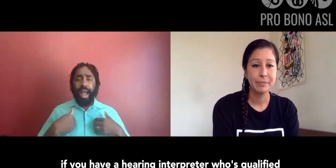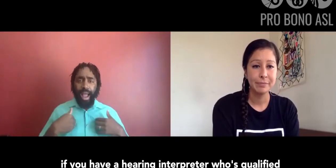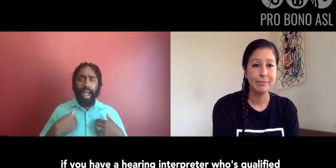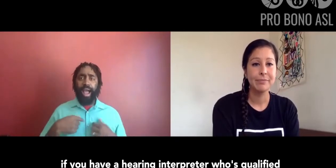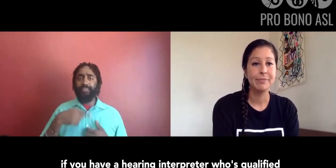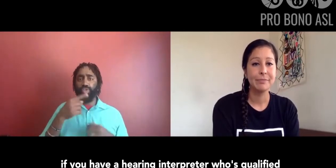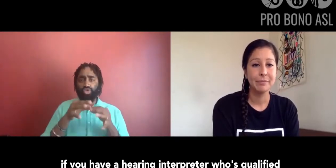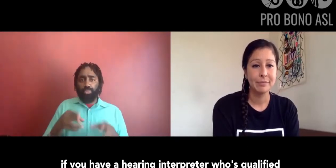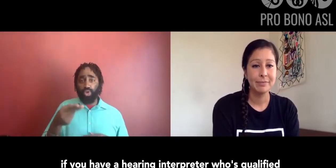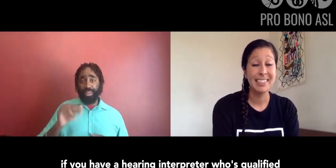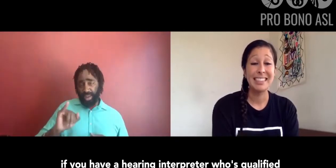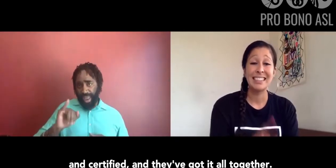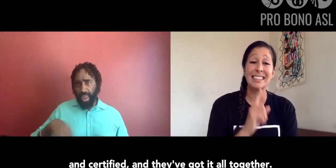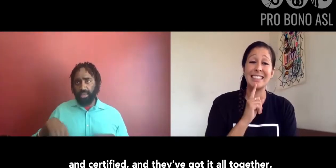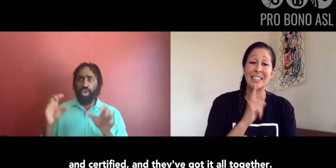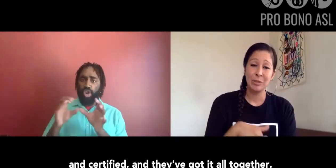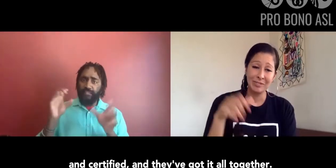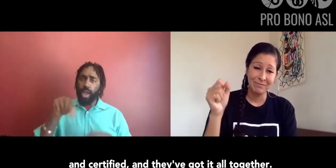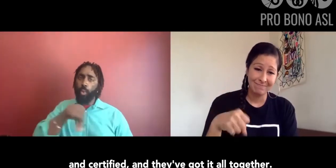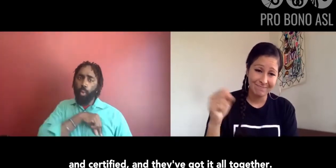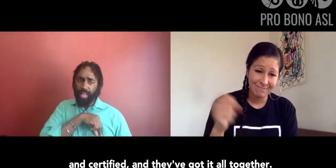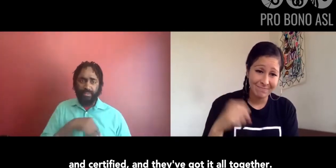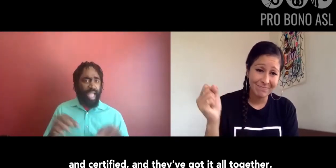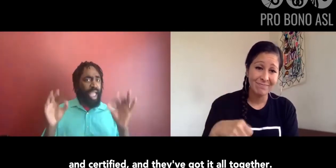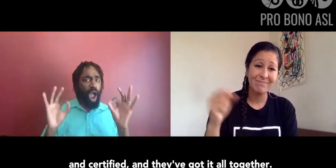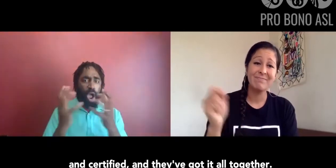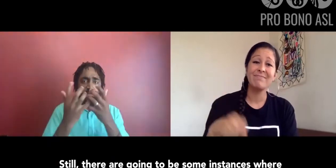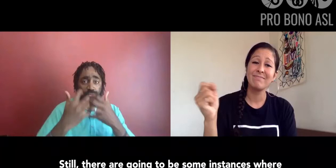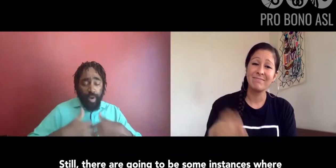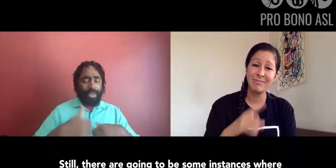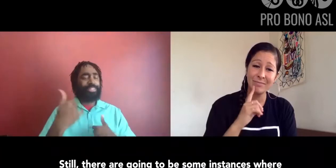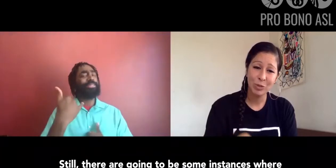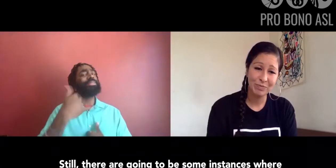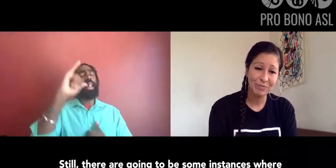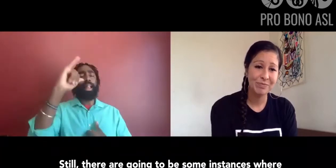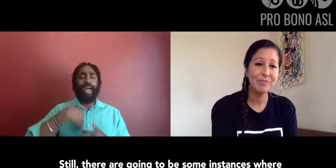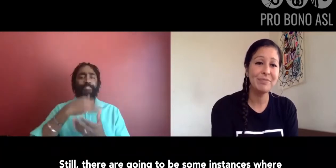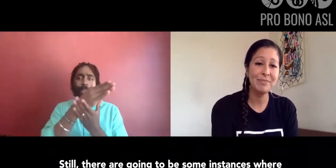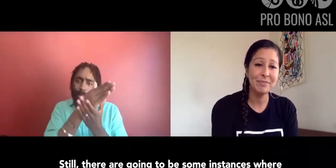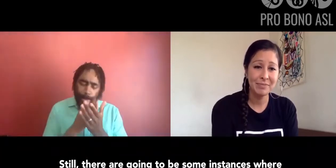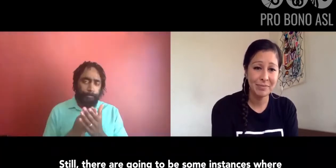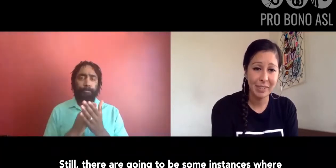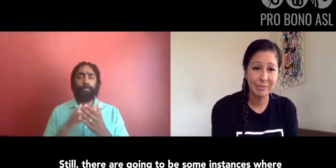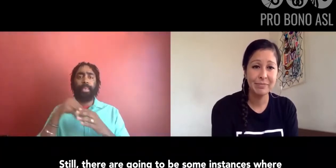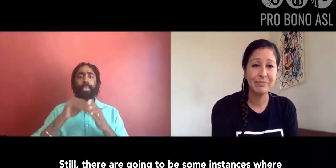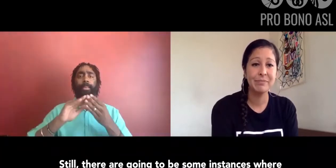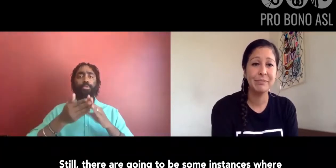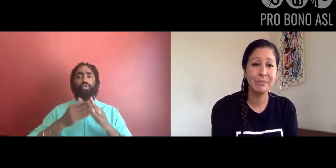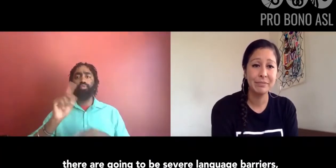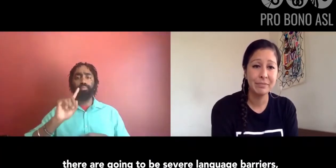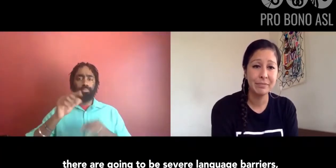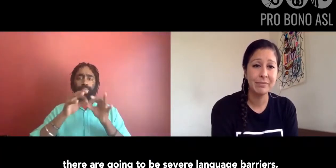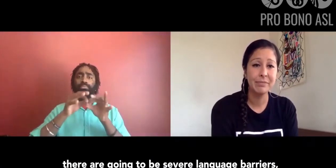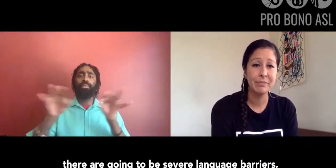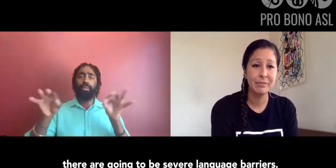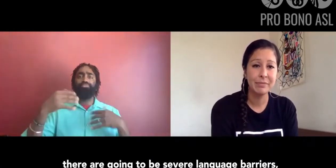hearing interpreter who's qualified and certified and they've got it all together, still there are going to be some instances where